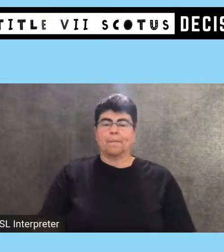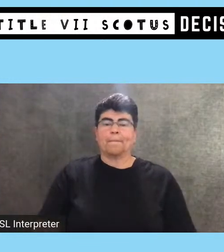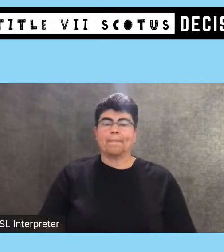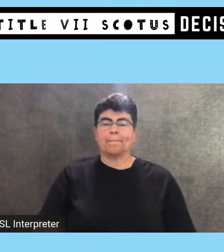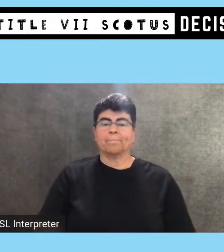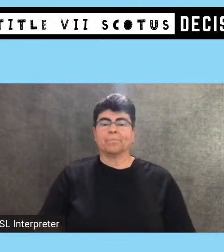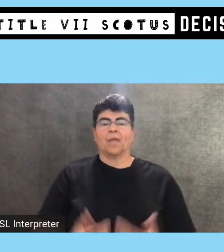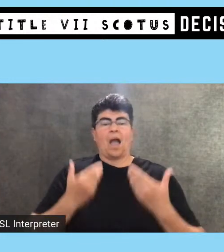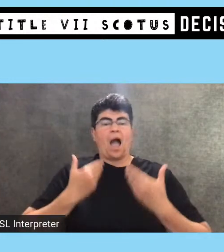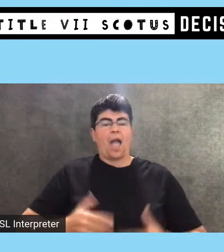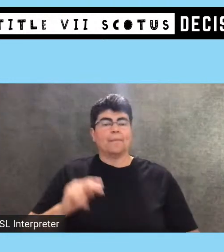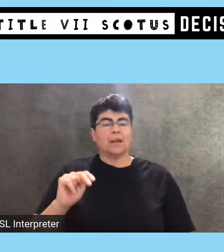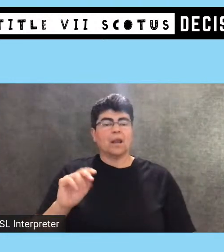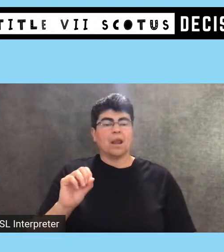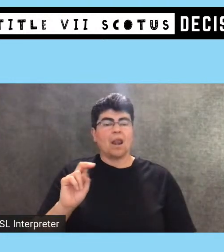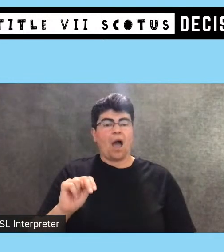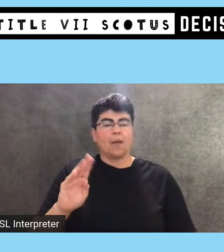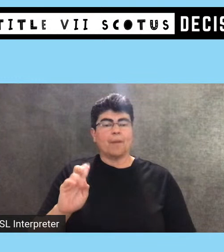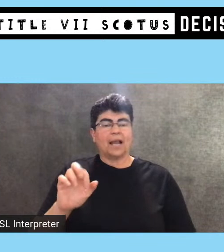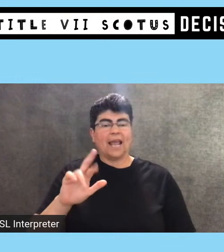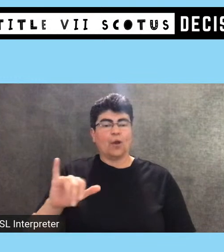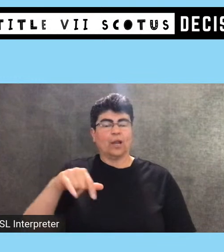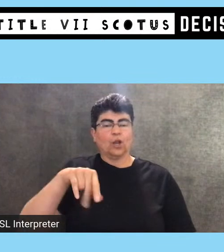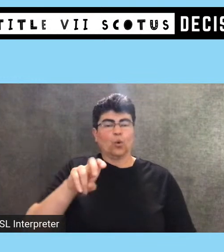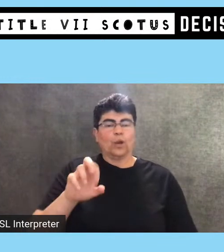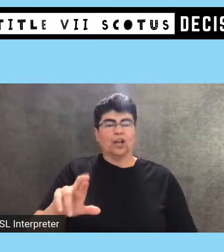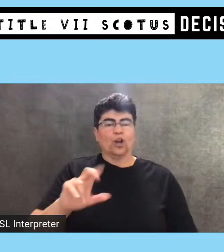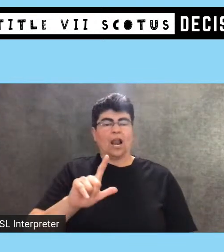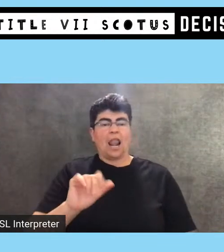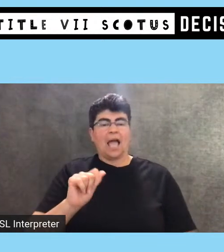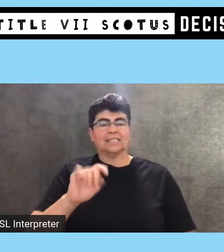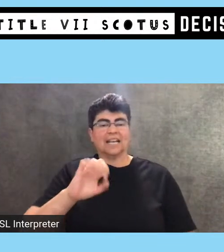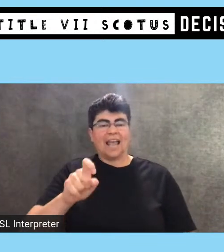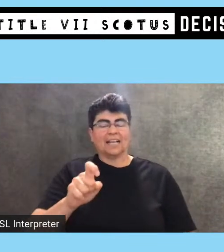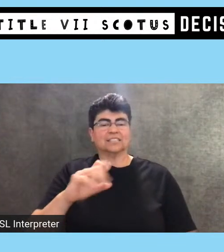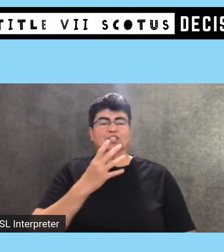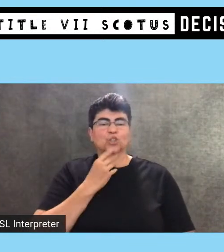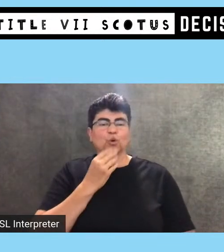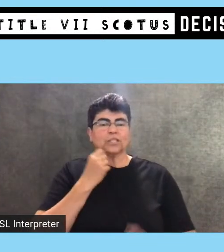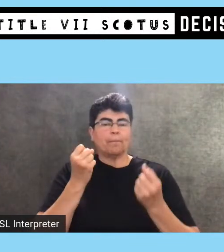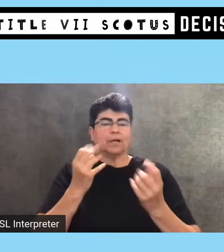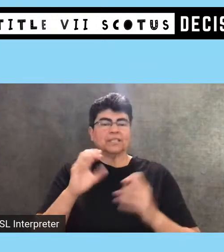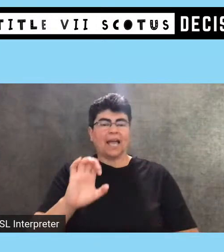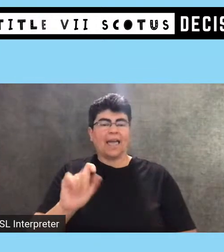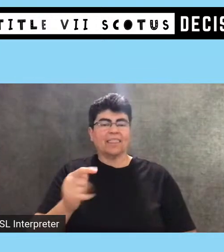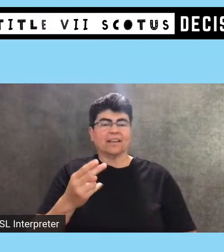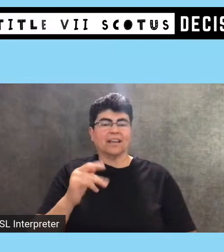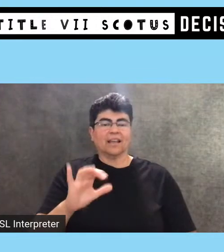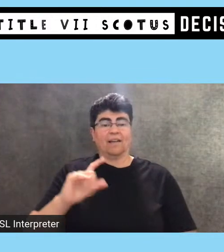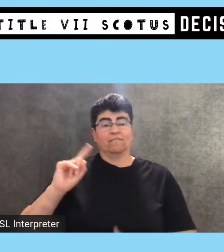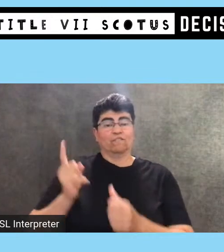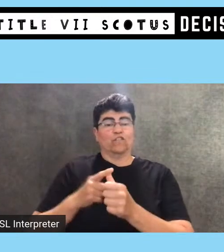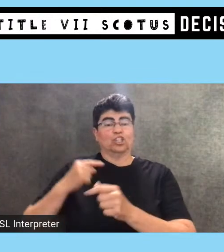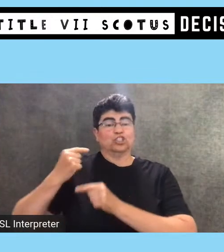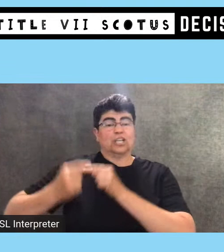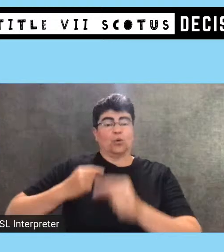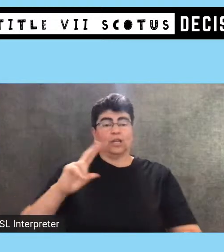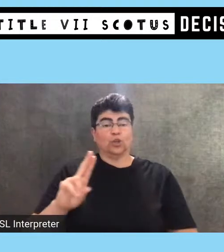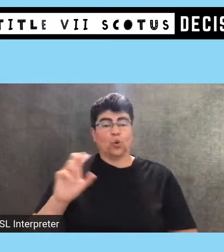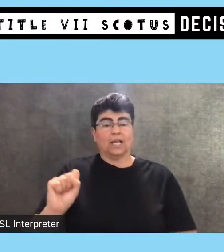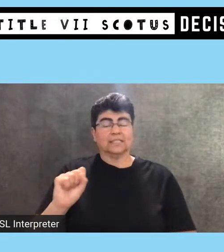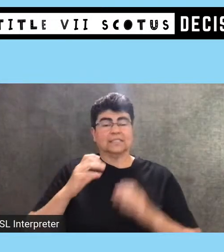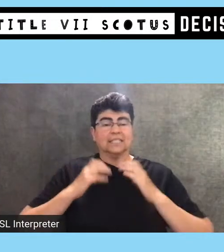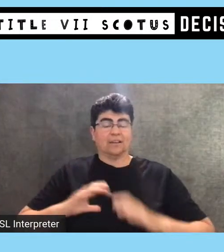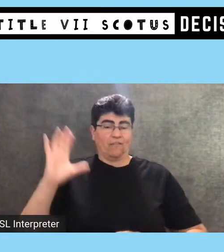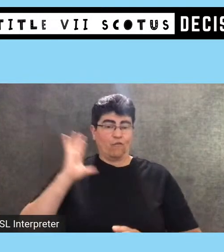I'm a non-binary, queer, Latinx, Jewish, multi-ethnic, first-generation U.S. citizen, former